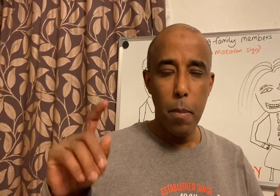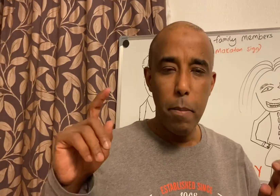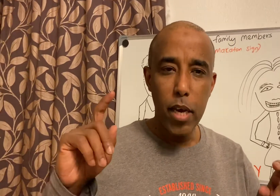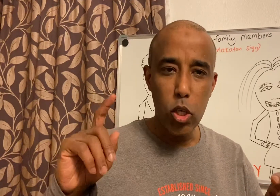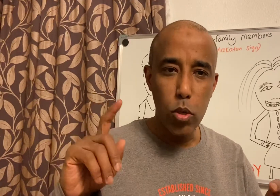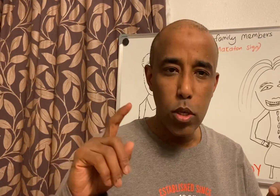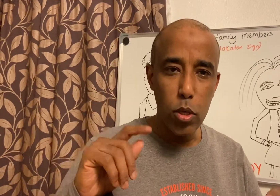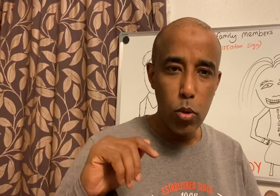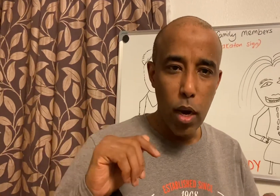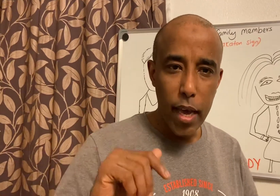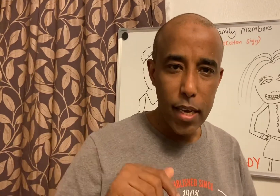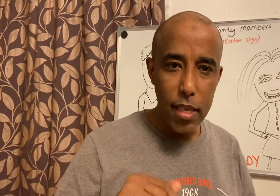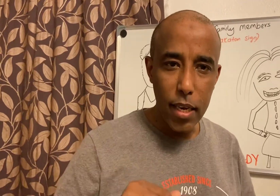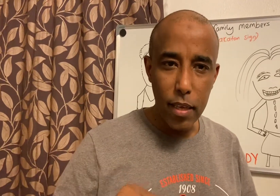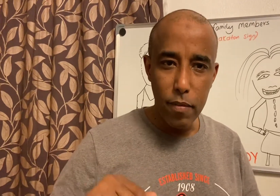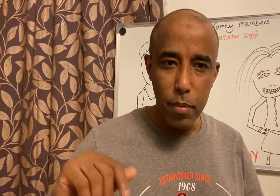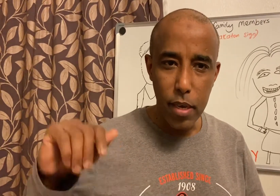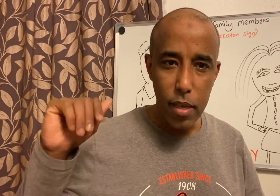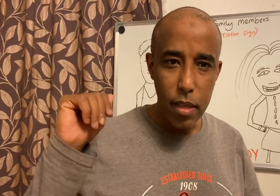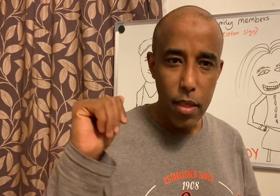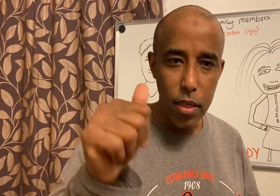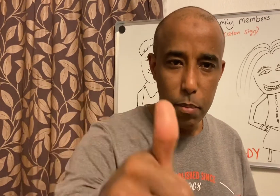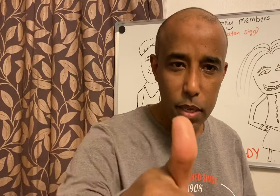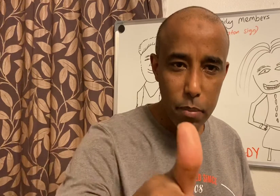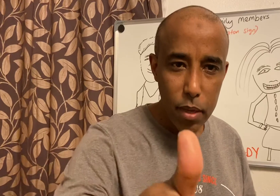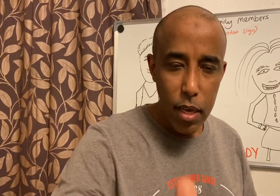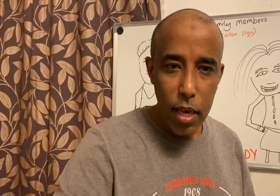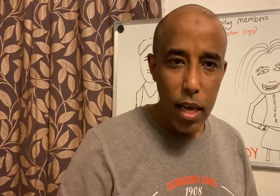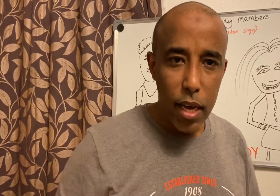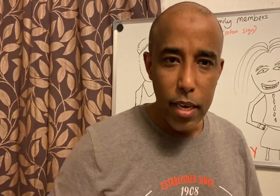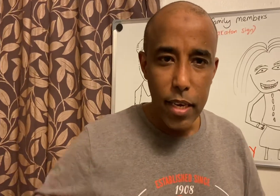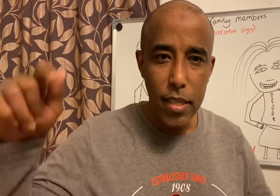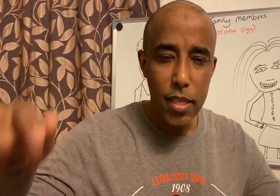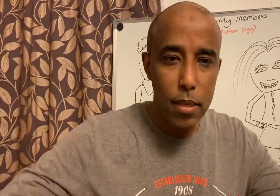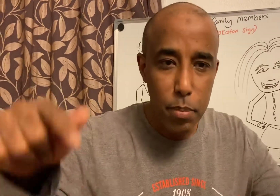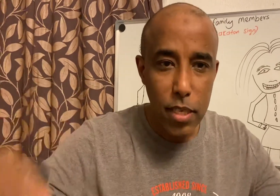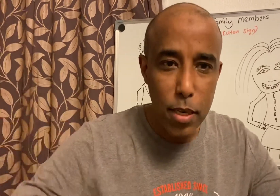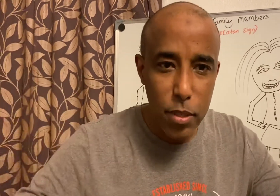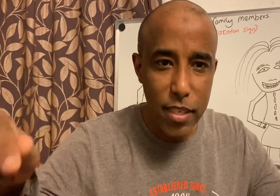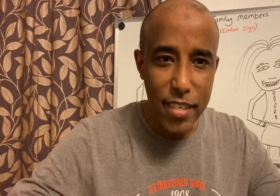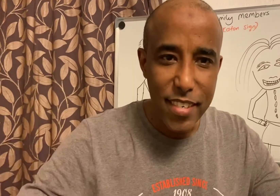make sure you like it and give a big thumbs up and hit subscription.